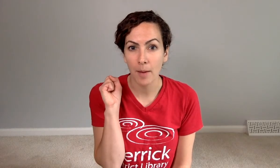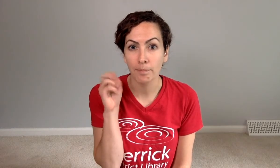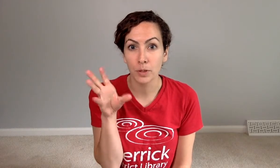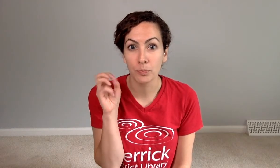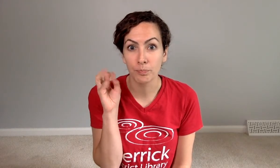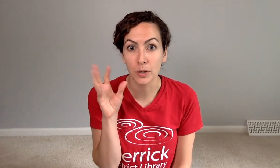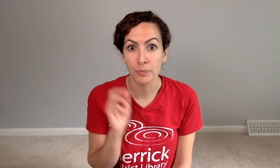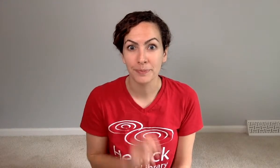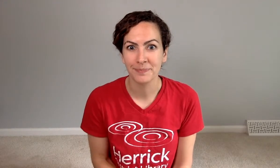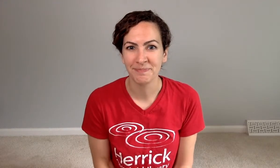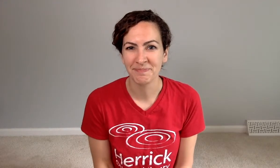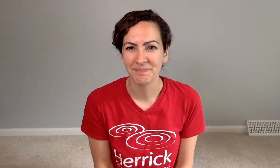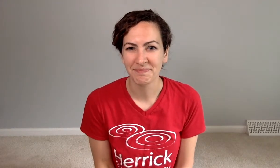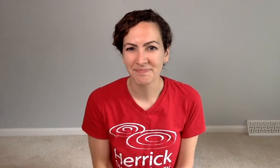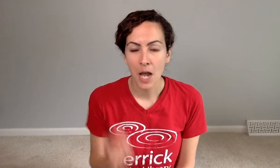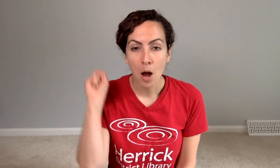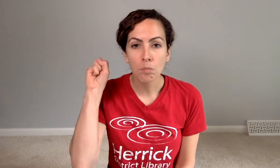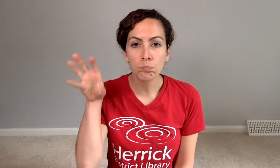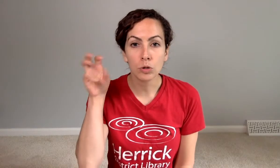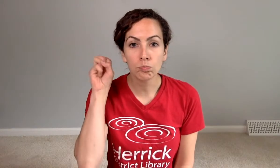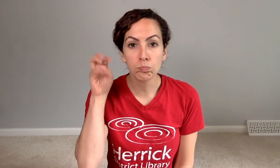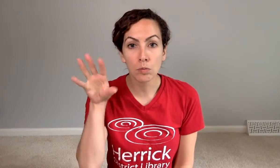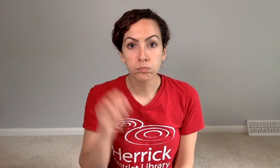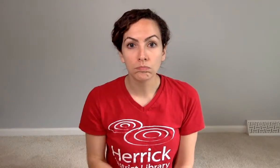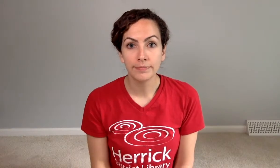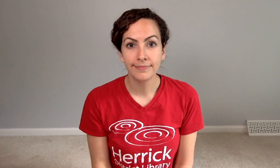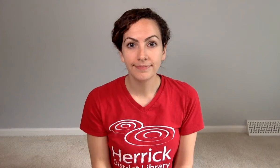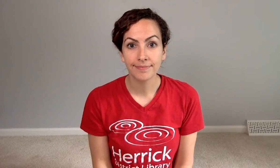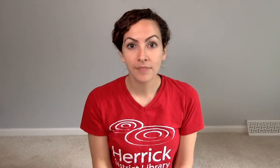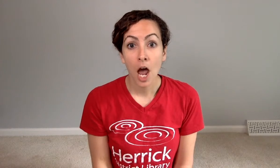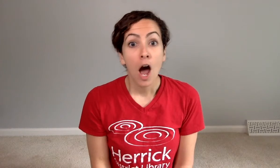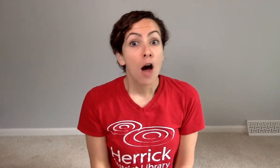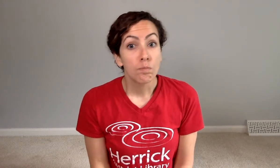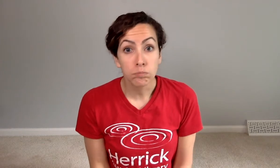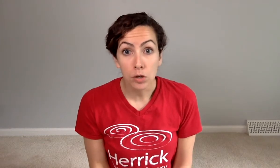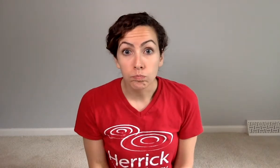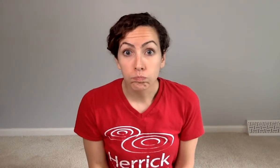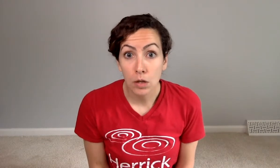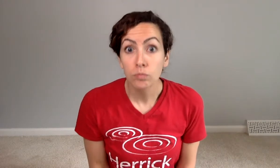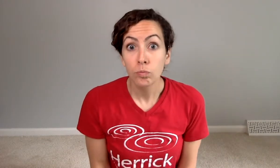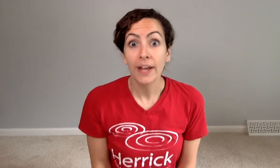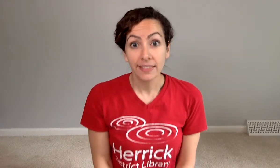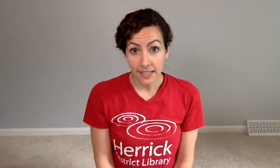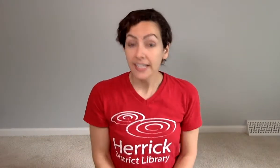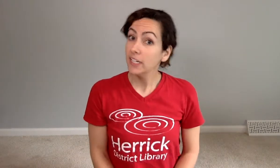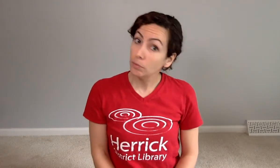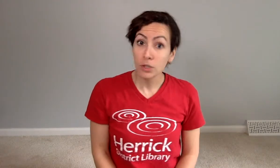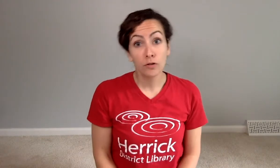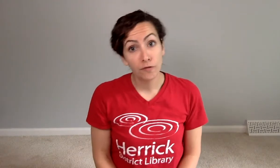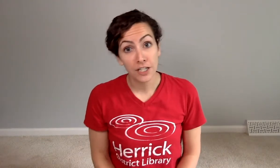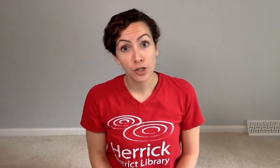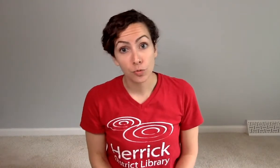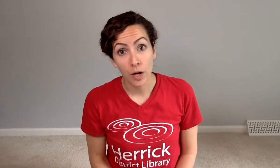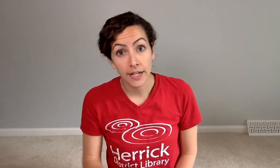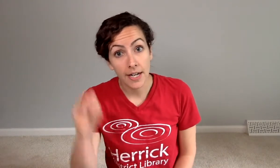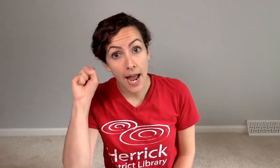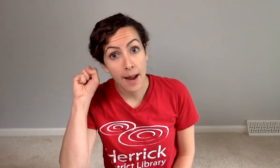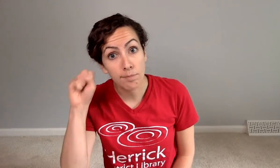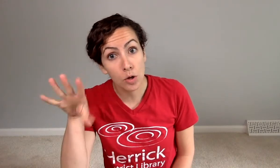bloop, bloop? Bloop, bloop. Bloop, bloop went the little blue fish one day. Bloop,